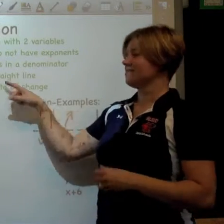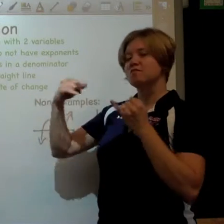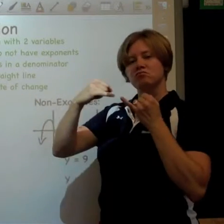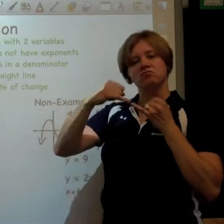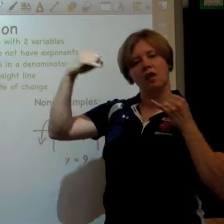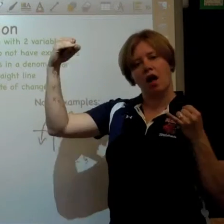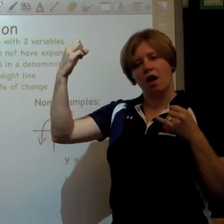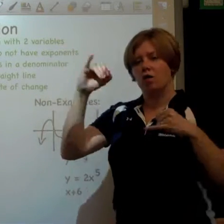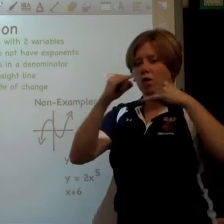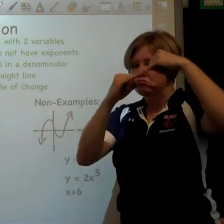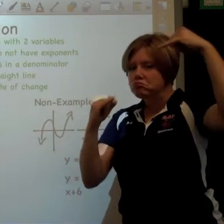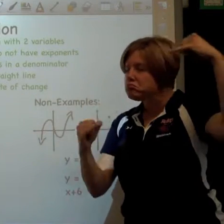As I said, it makes a straight line.